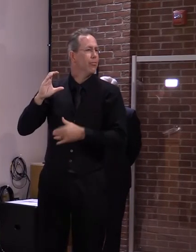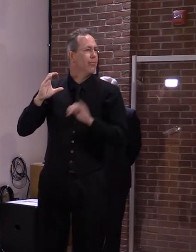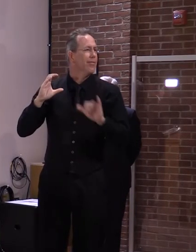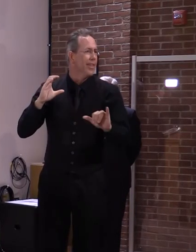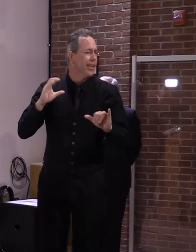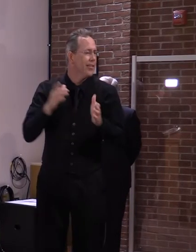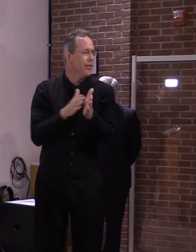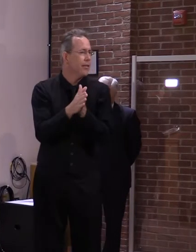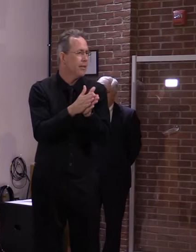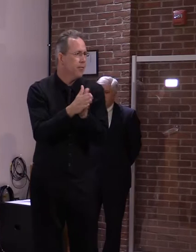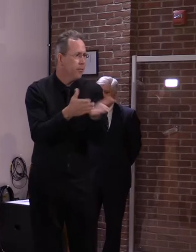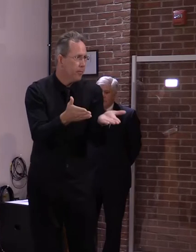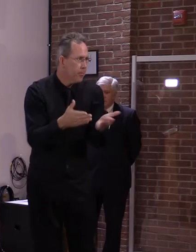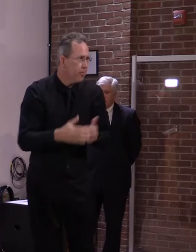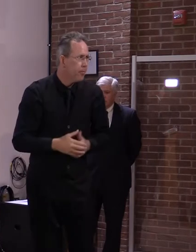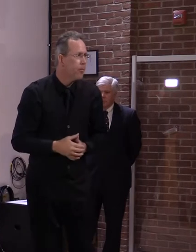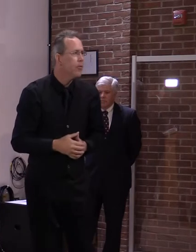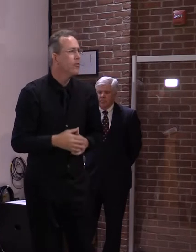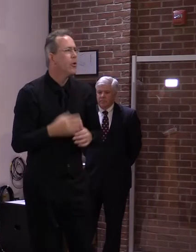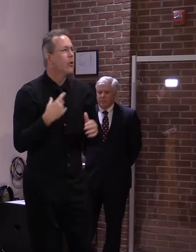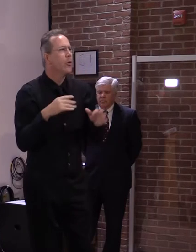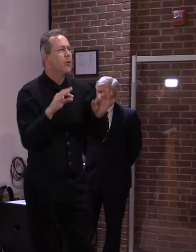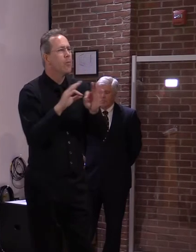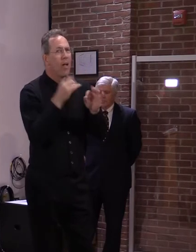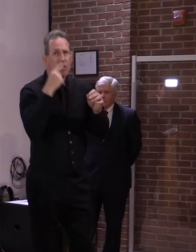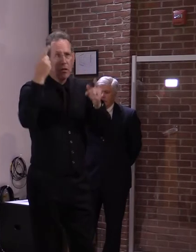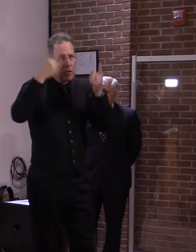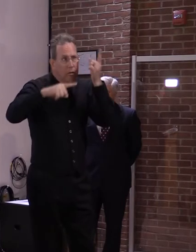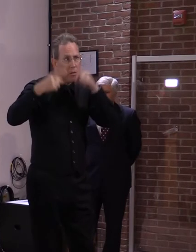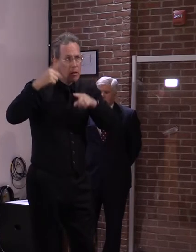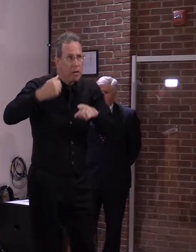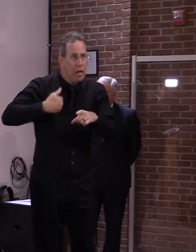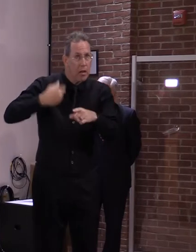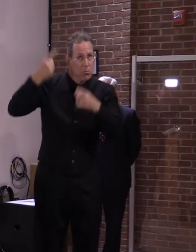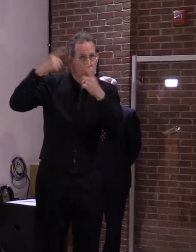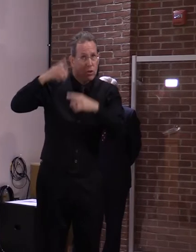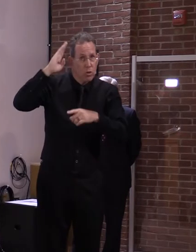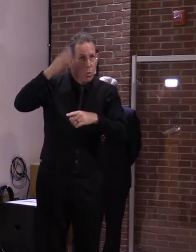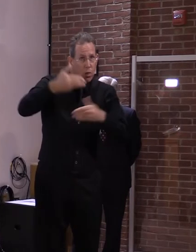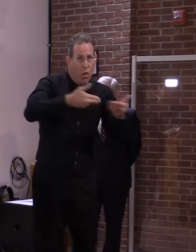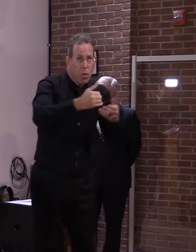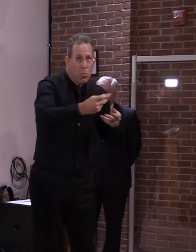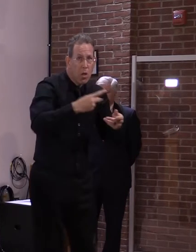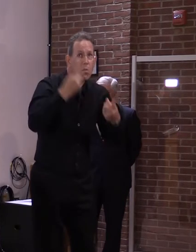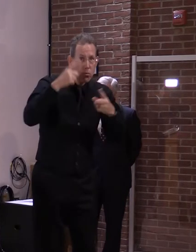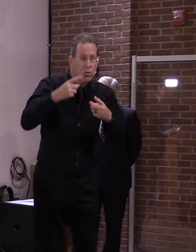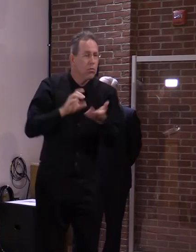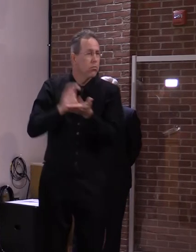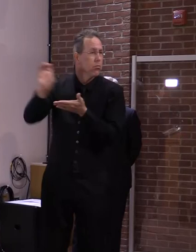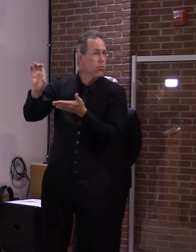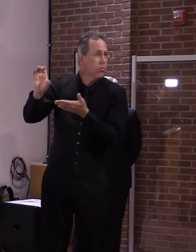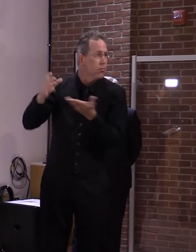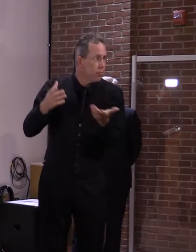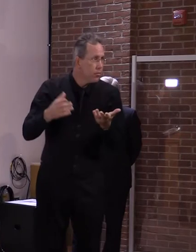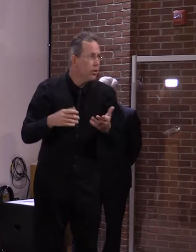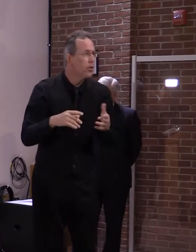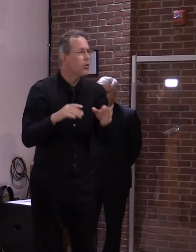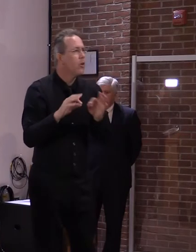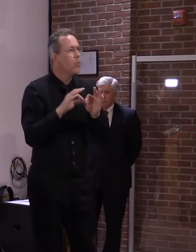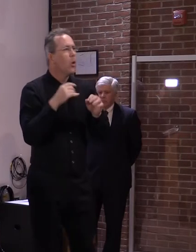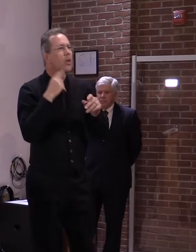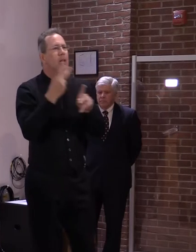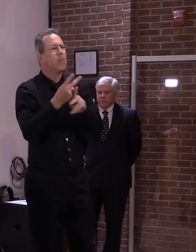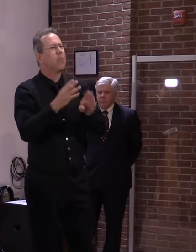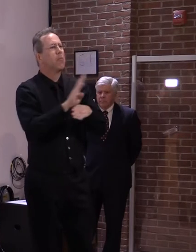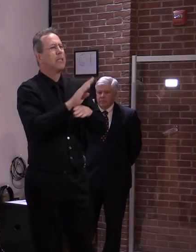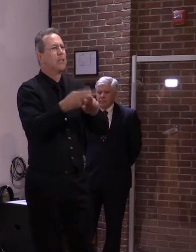in making this deal work, and we're really excited that they are going to be doing business in Vermont and keeping that business going.